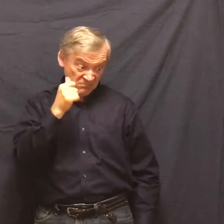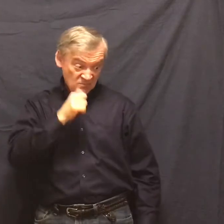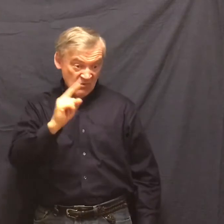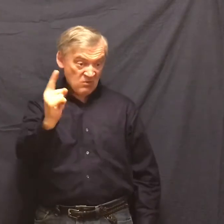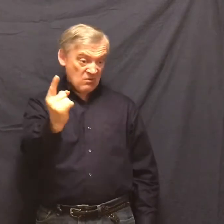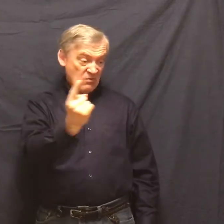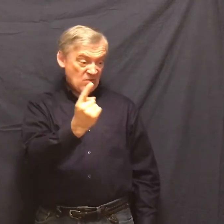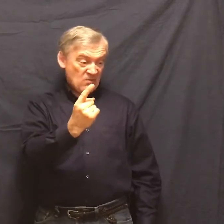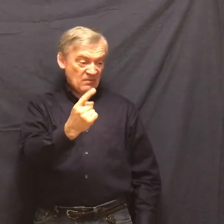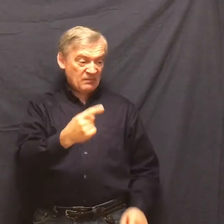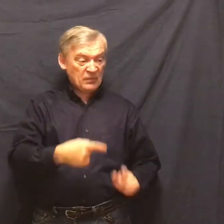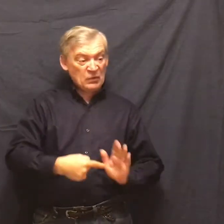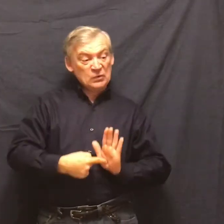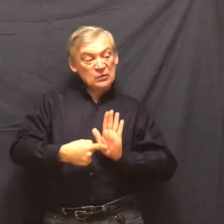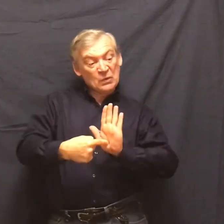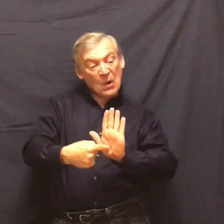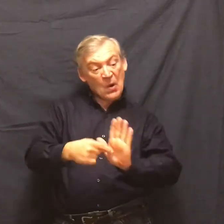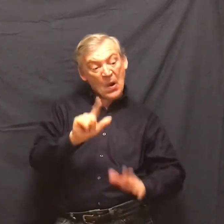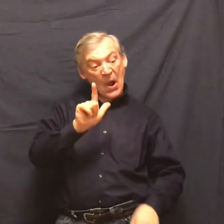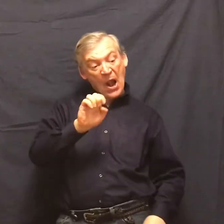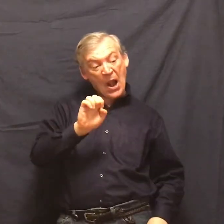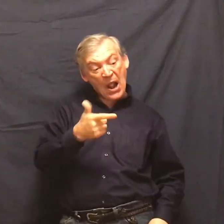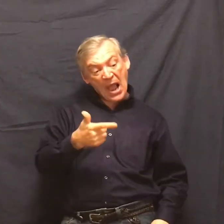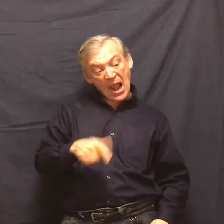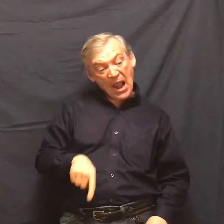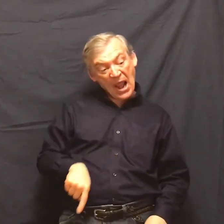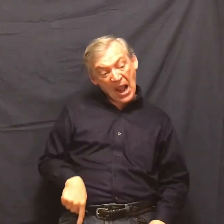legs, you wasn't looking the other way neither.